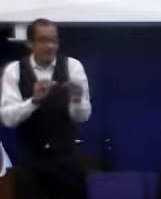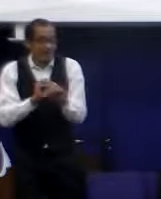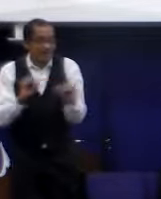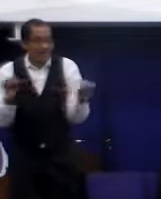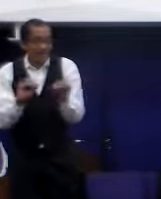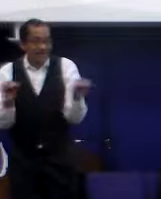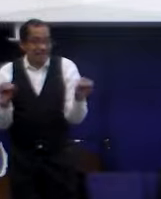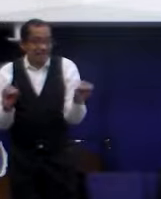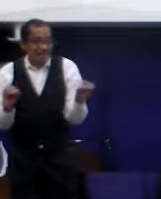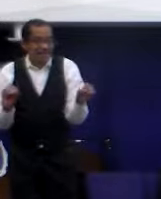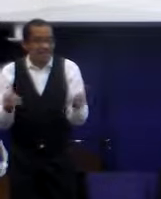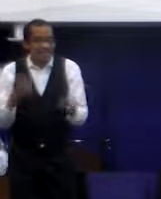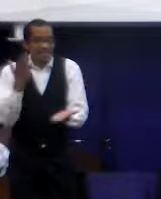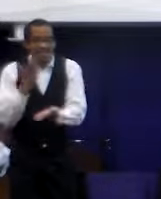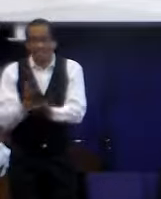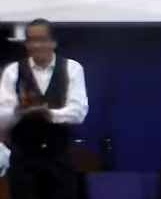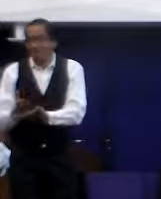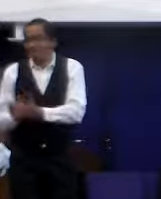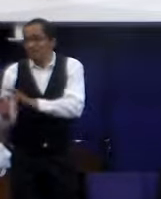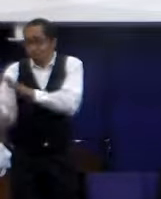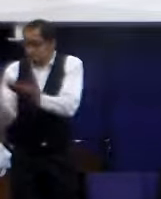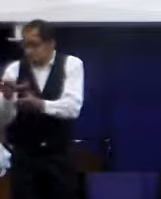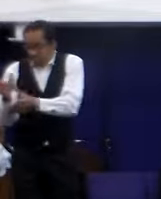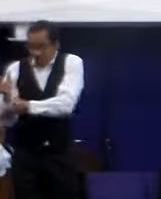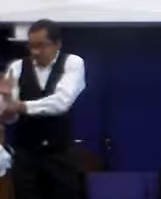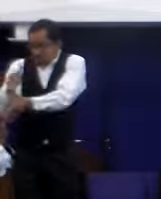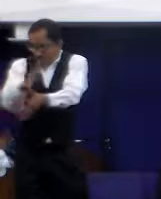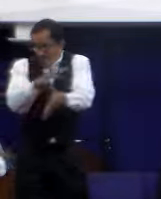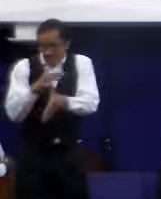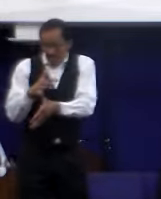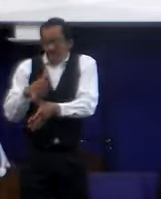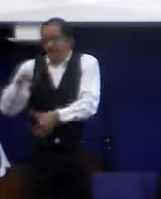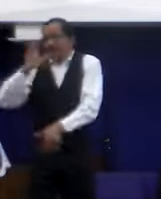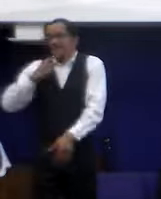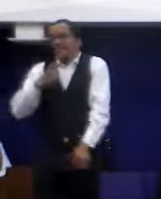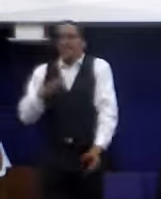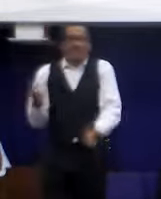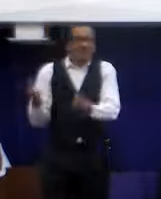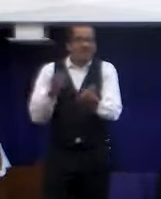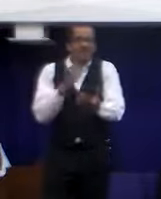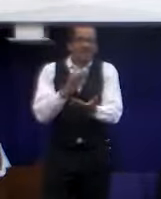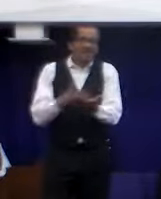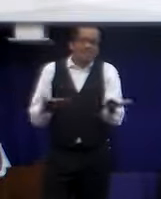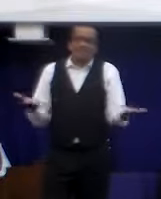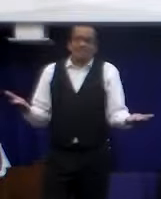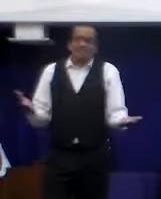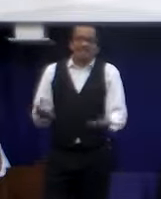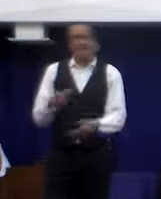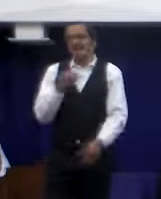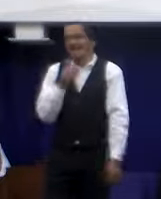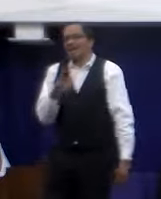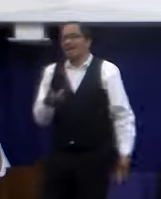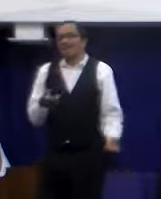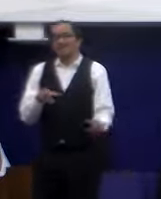Amen? We don't want to do what it takes to get out of the storm sometimes. Amen? God tells us to do something. We say, oh, I can't get rid of that.